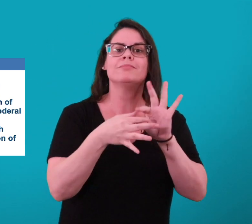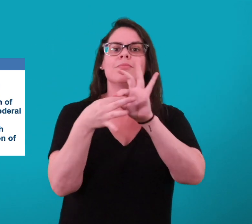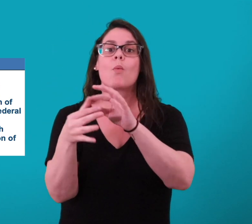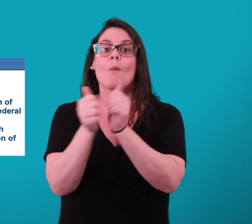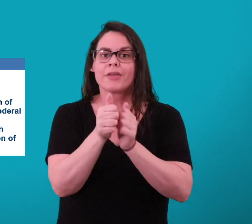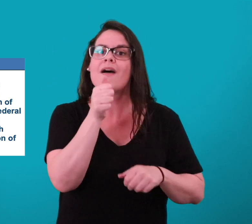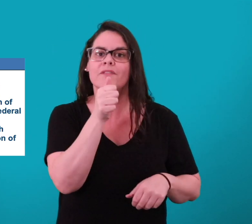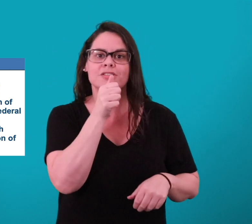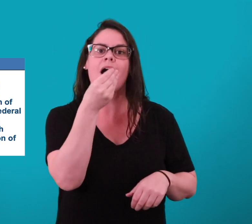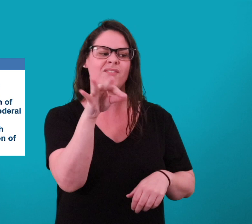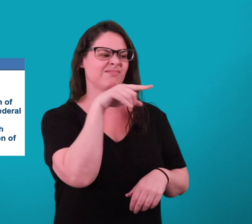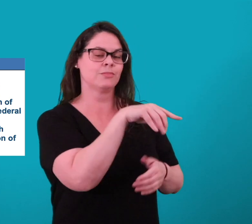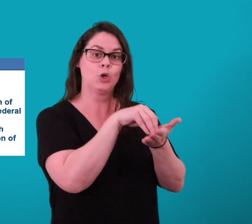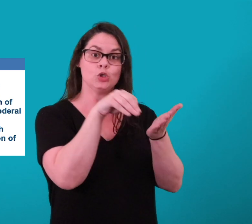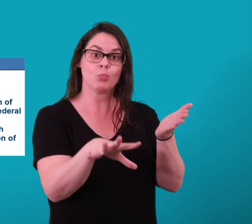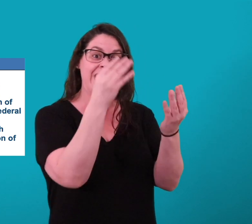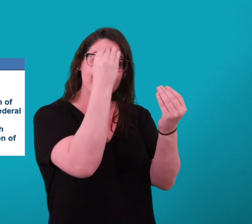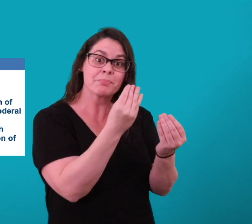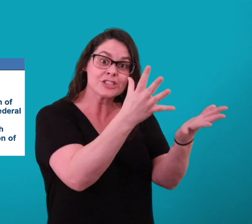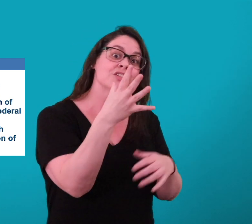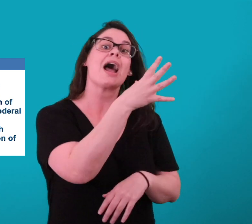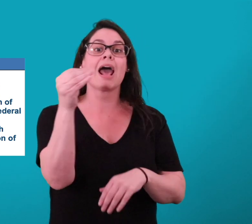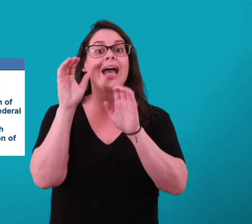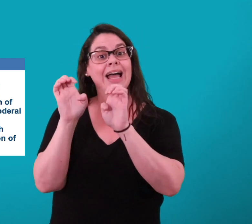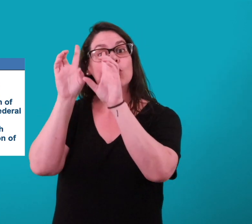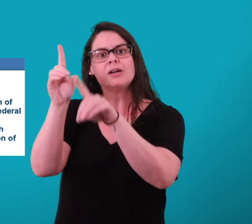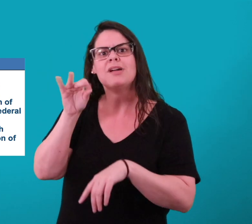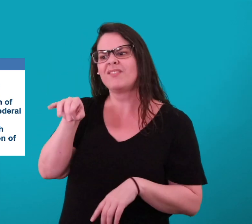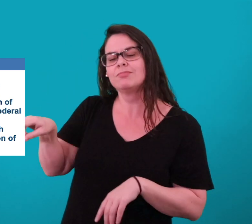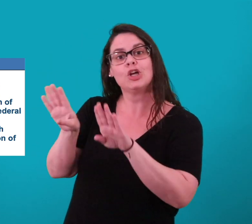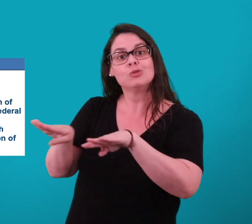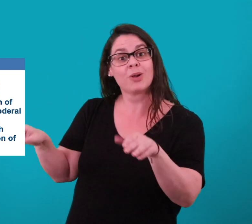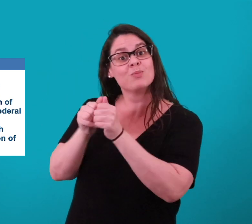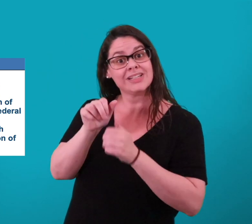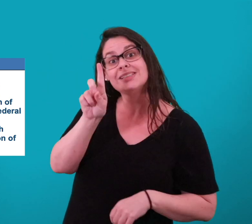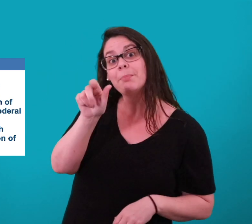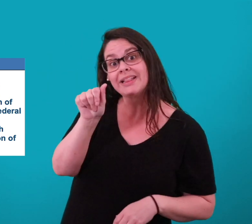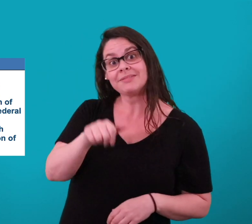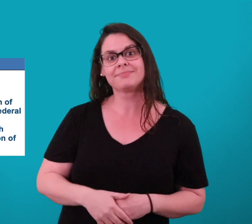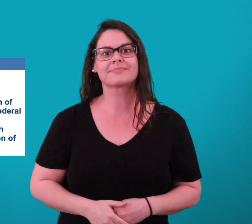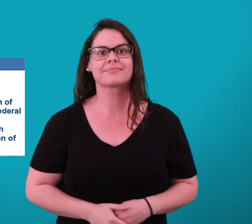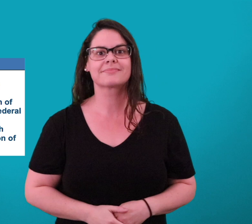law regarding the privacy of pupil information and be consistent with federal law regarding the education of children with disabilities.